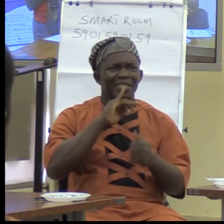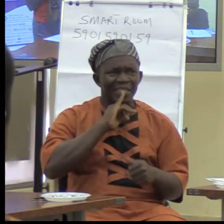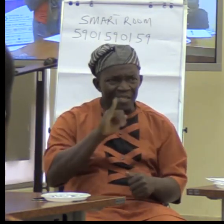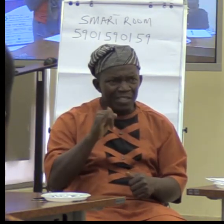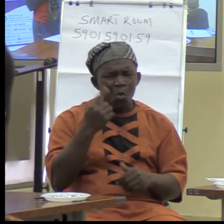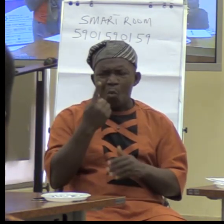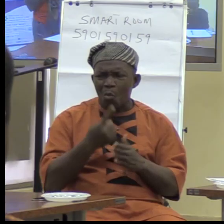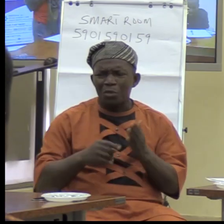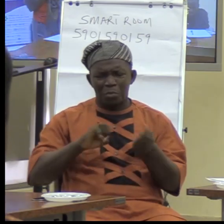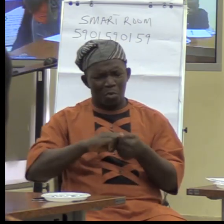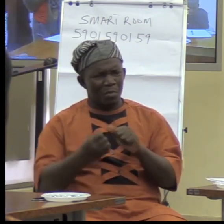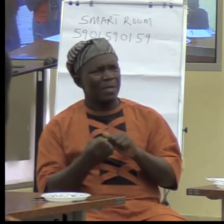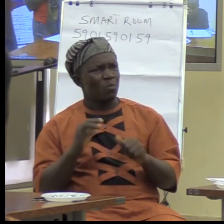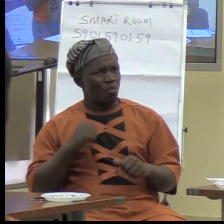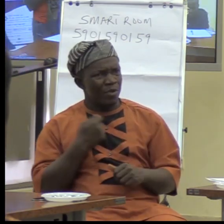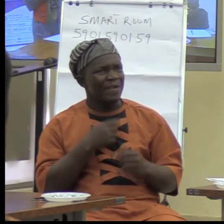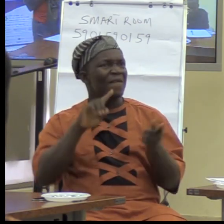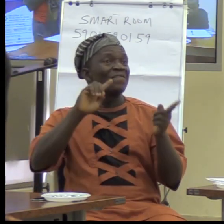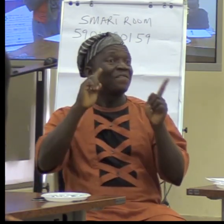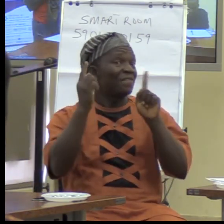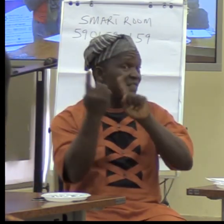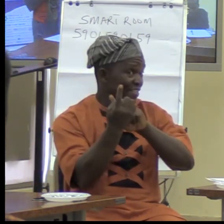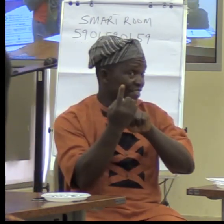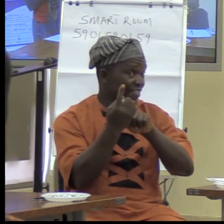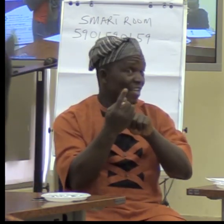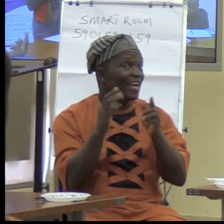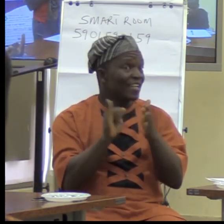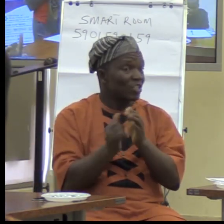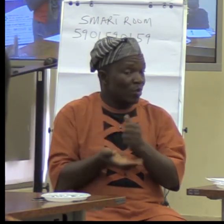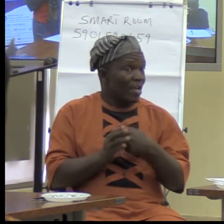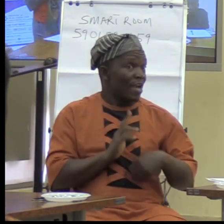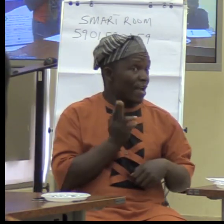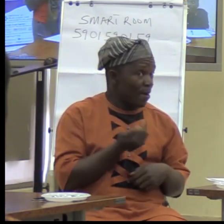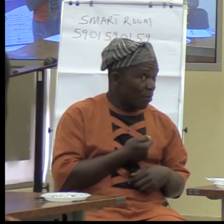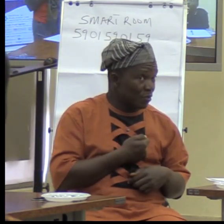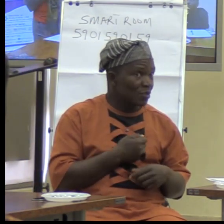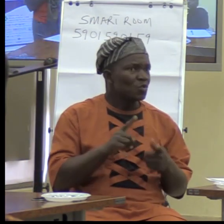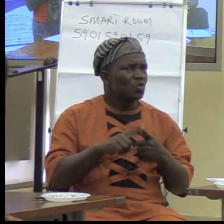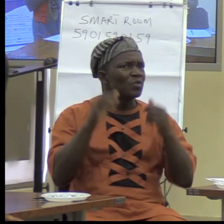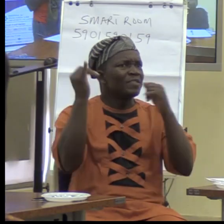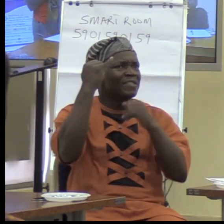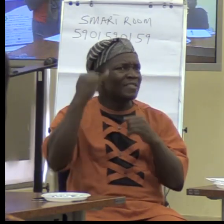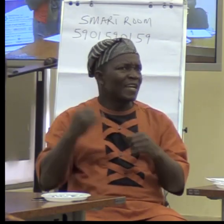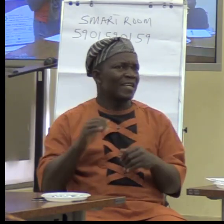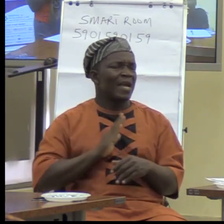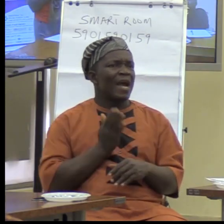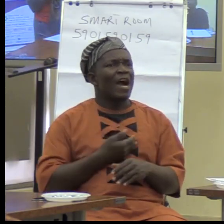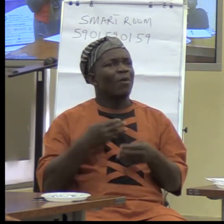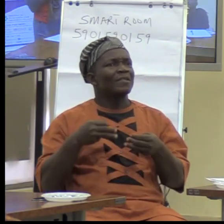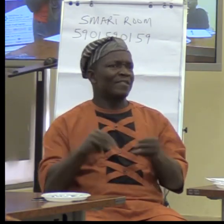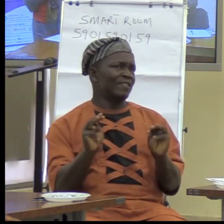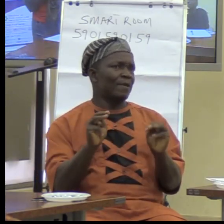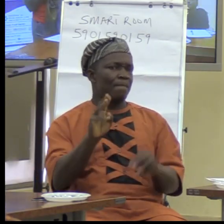difficulties have you encountered, so that can help us. That can inform how we design systems, how we even design